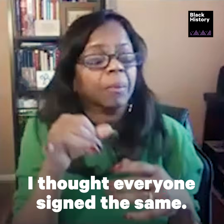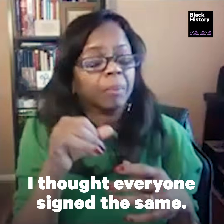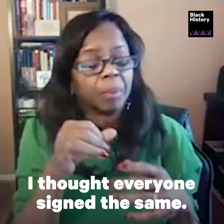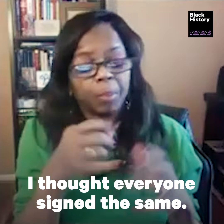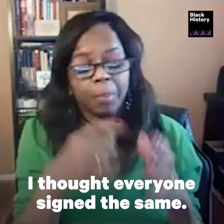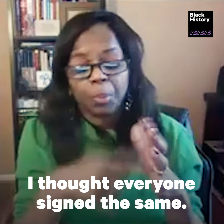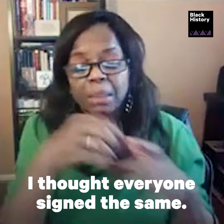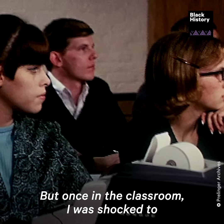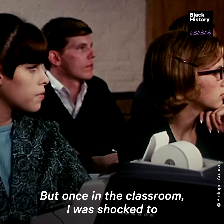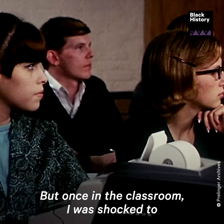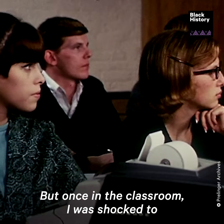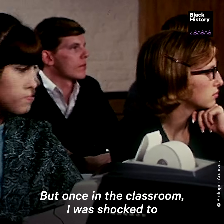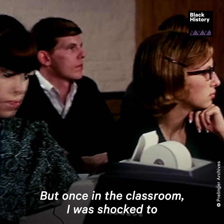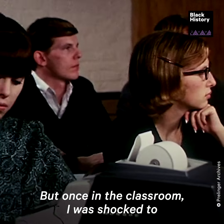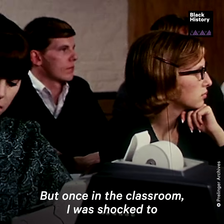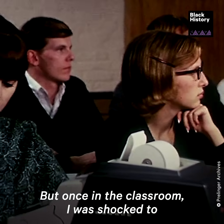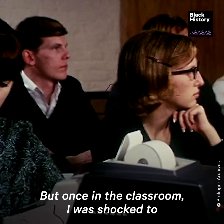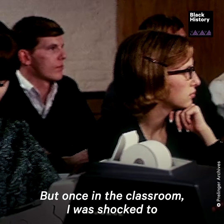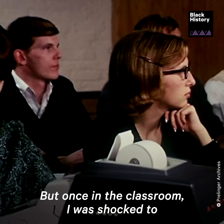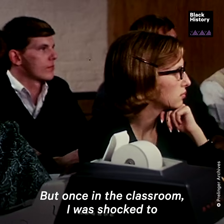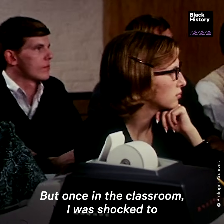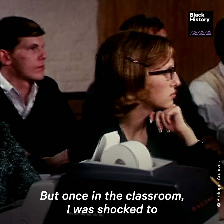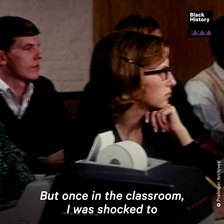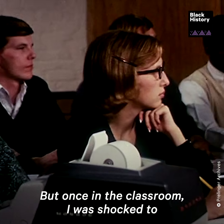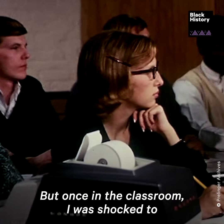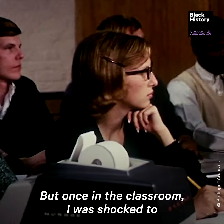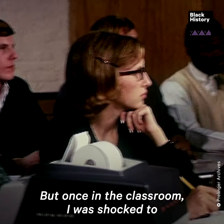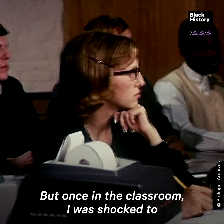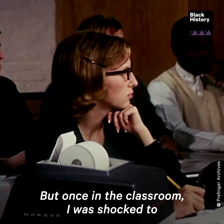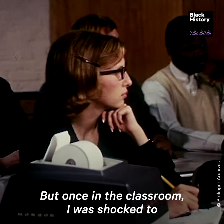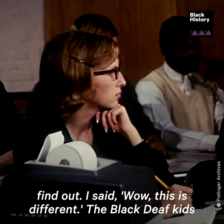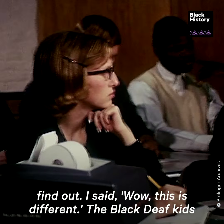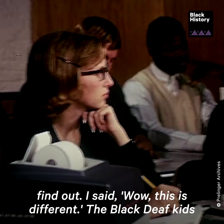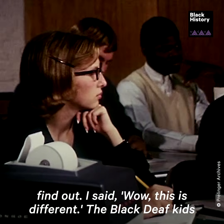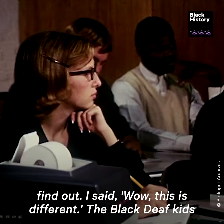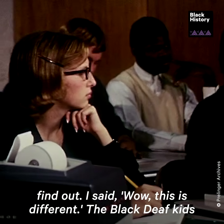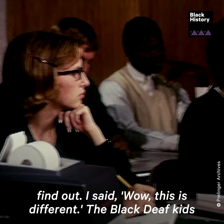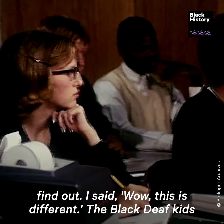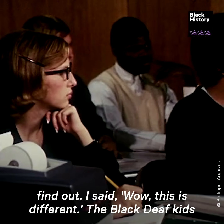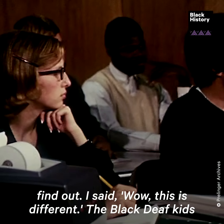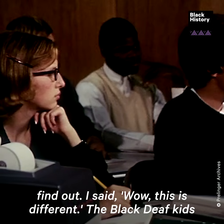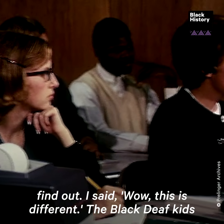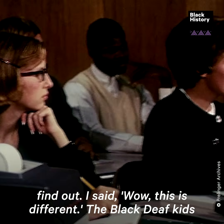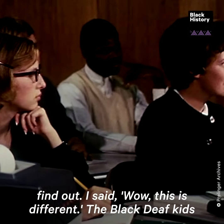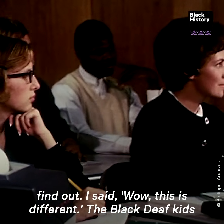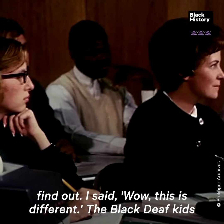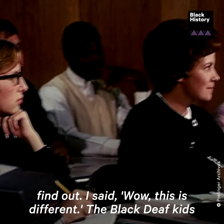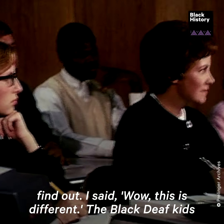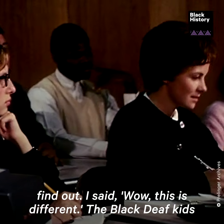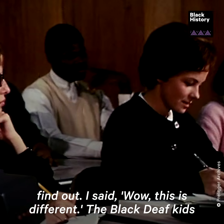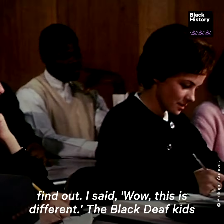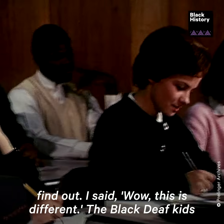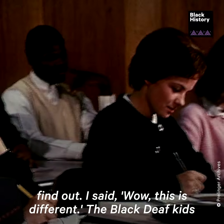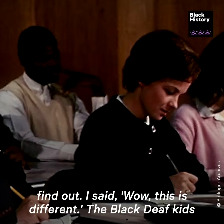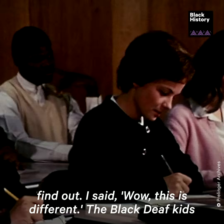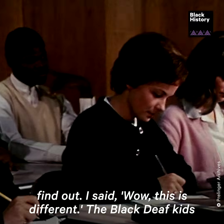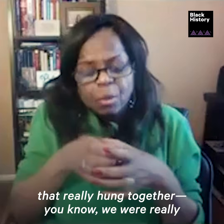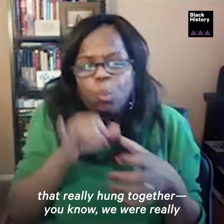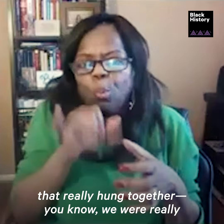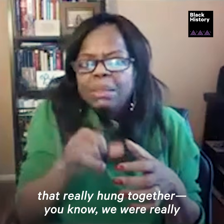same. But once in the classroom, I was shocked to find out. I said, wow, this is different. The Black deaf kids that really